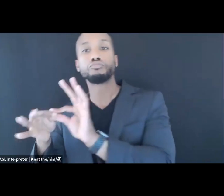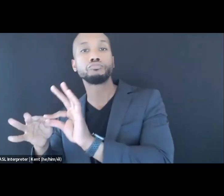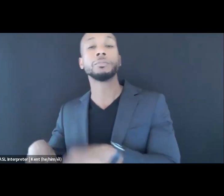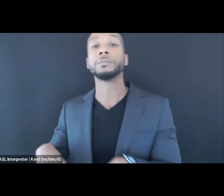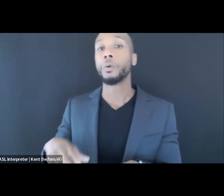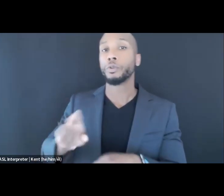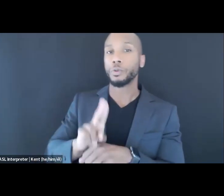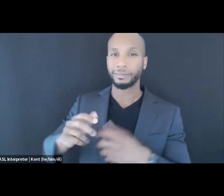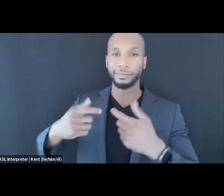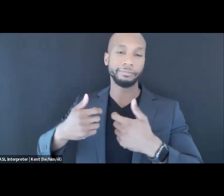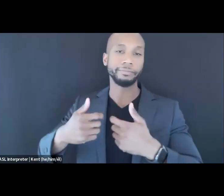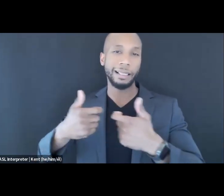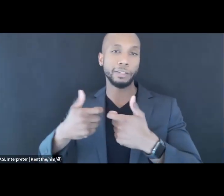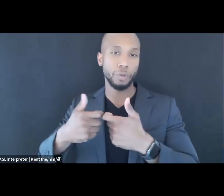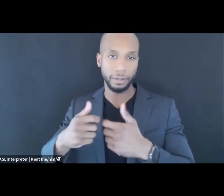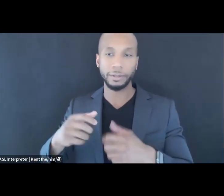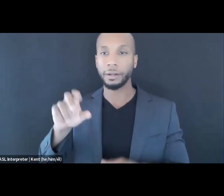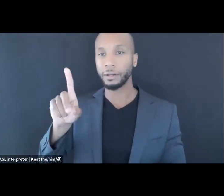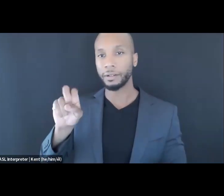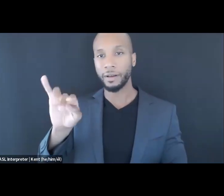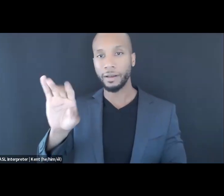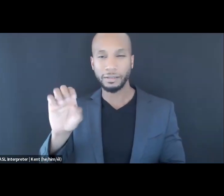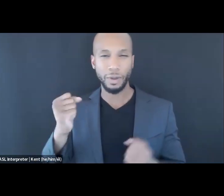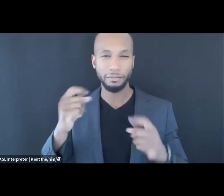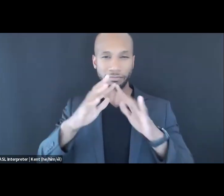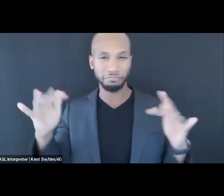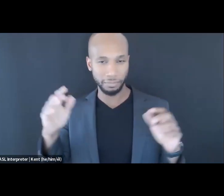an electronic device. There are many options.